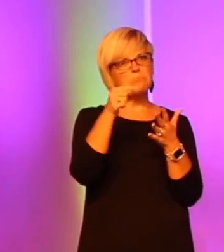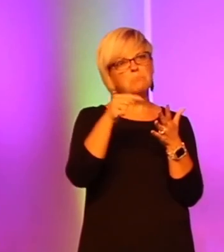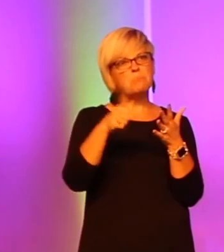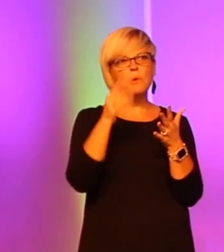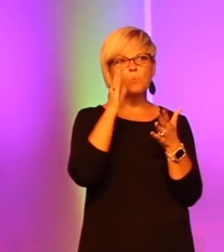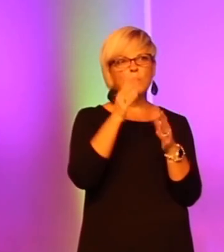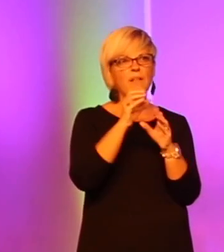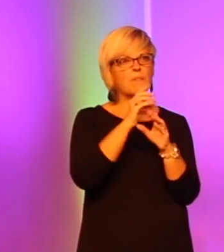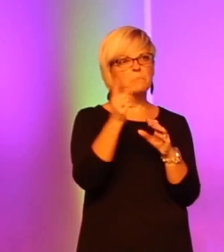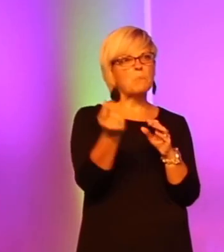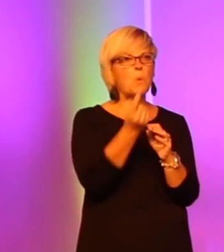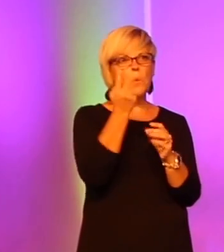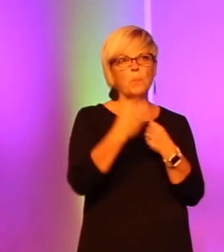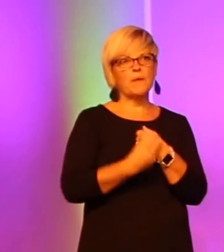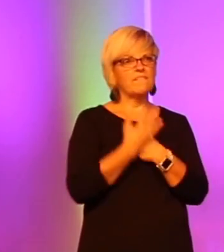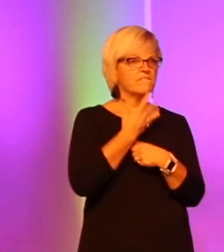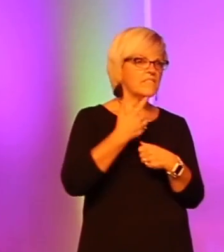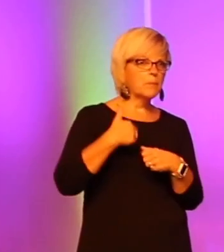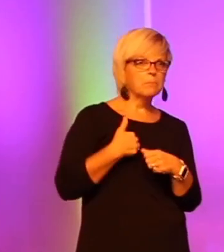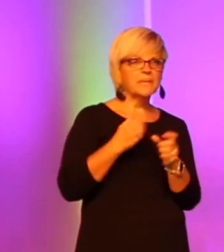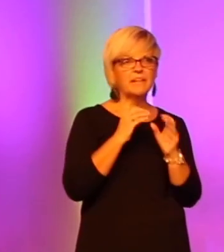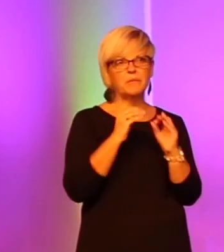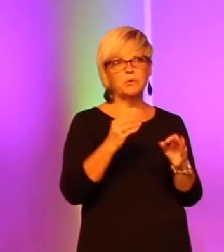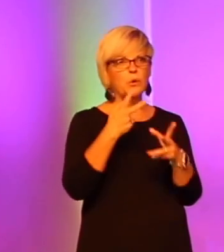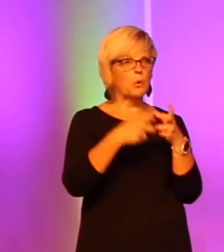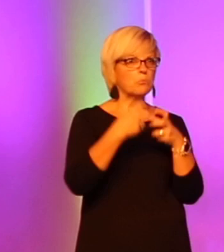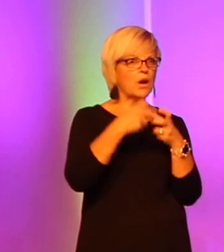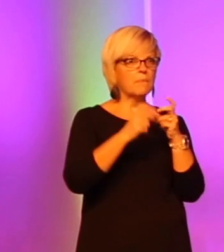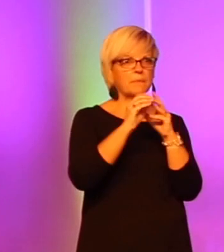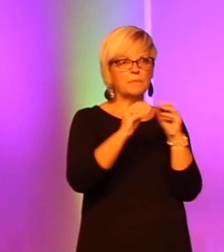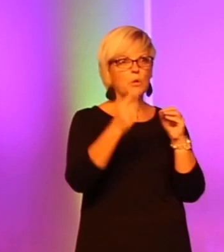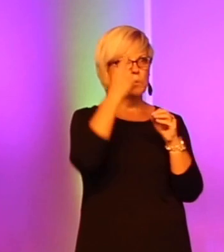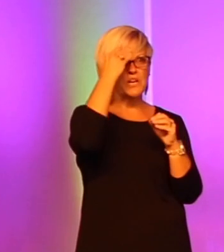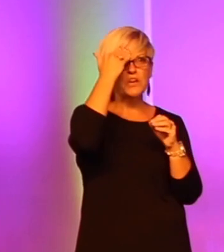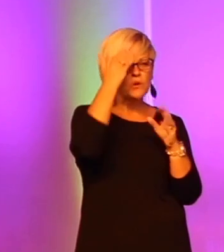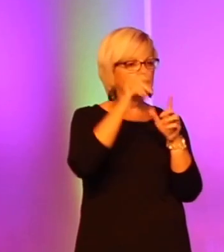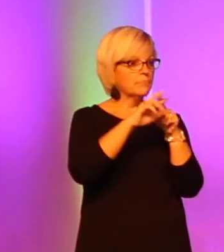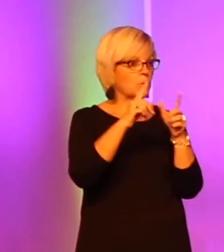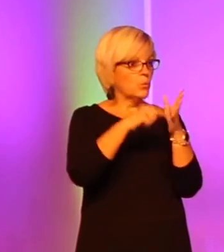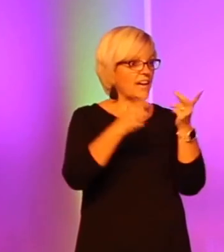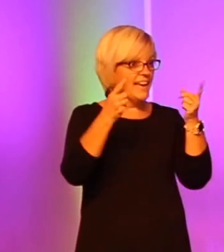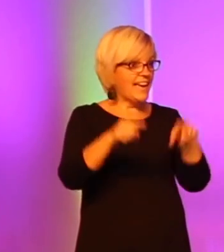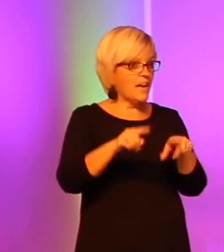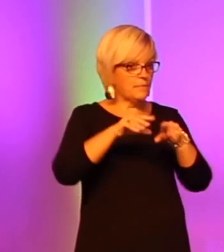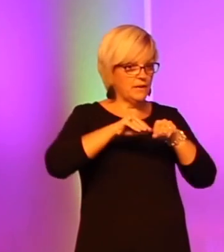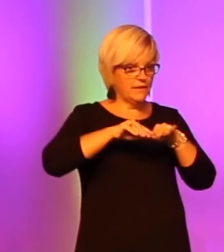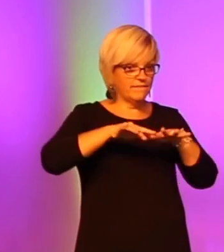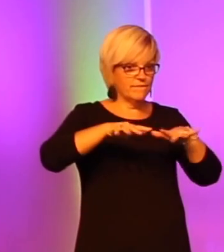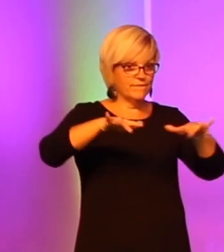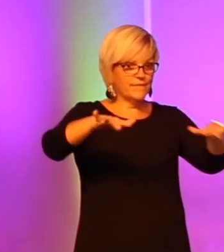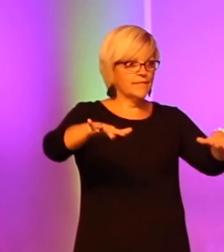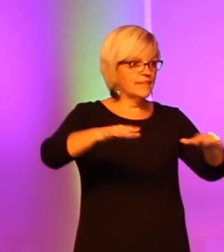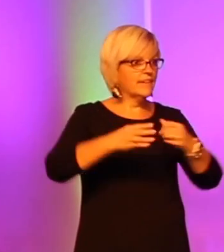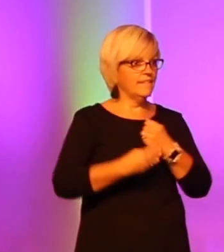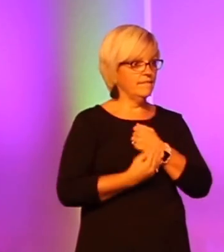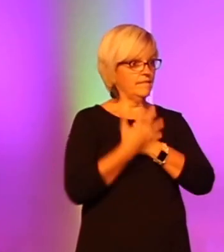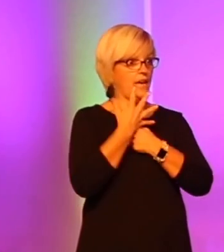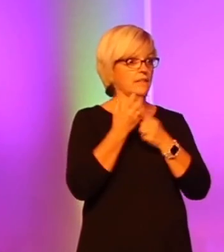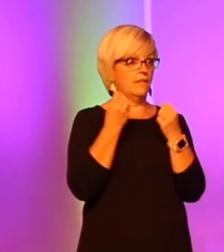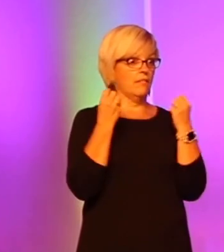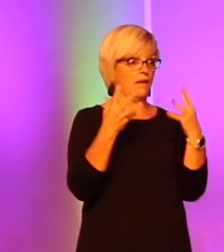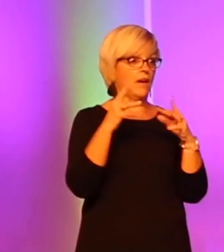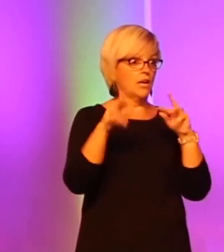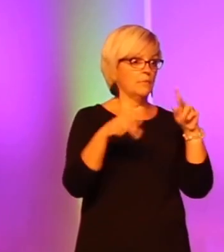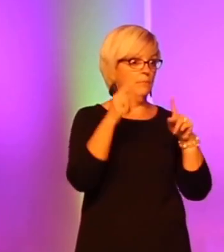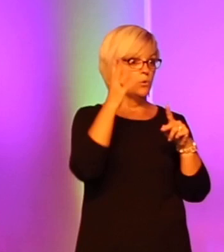find out. It's going to be not a problem, not a big deal. But what happens? It affected a lot of people because they did conceive a child through this